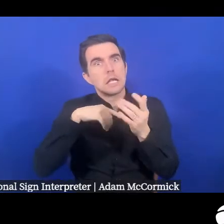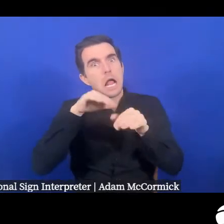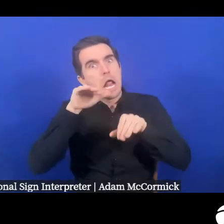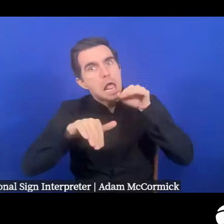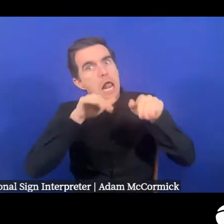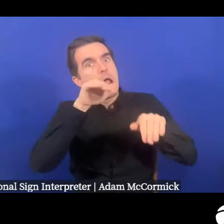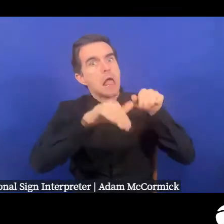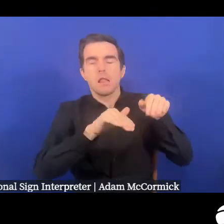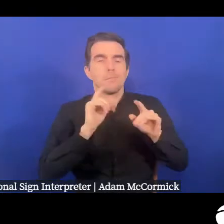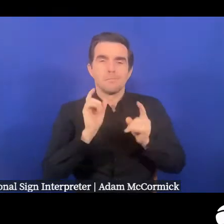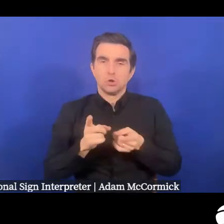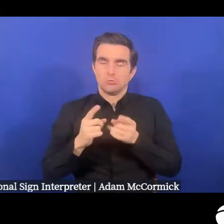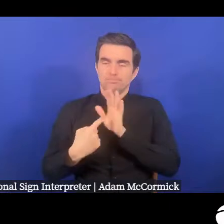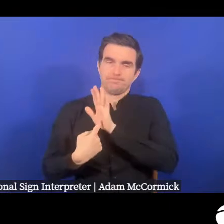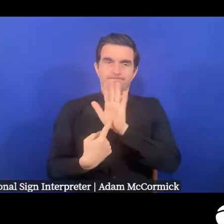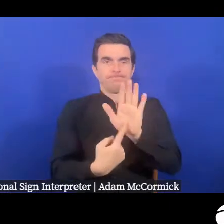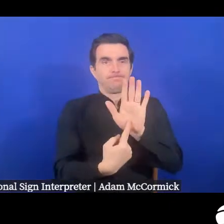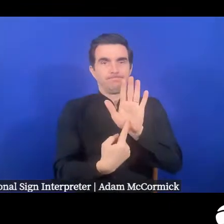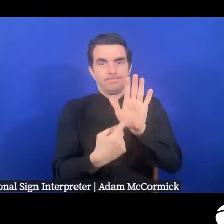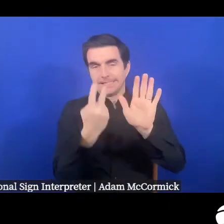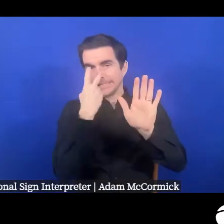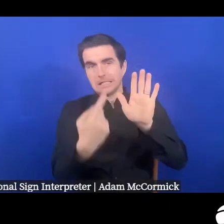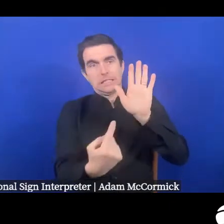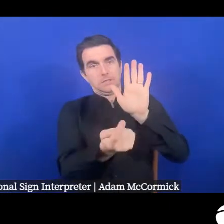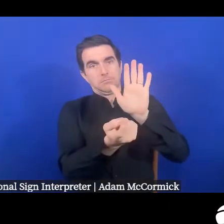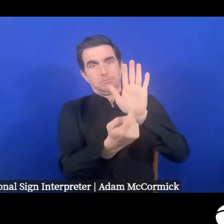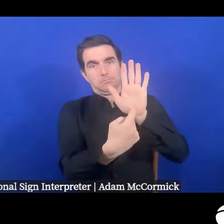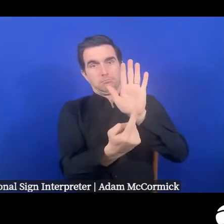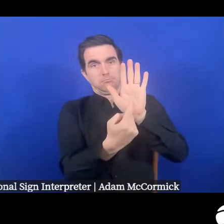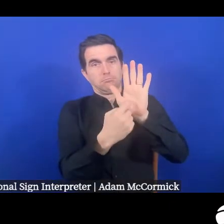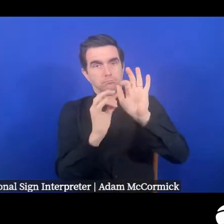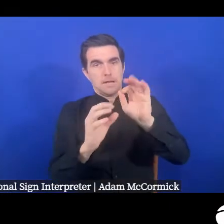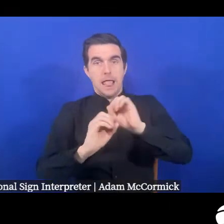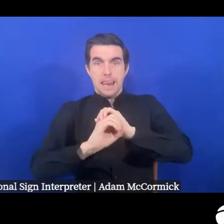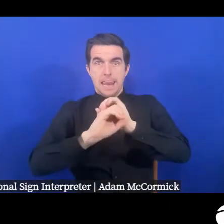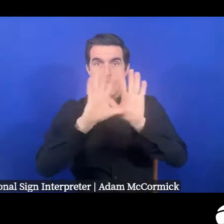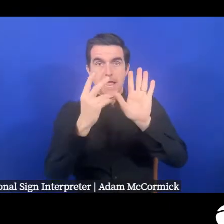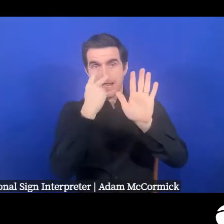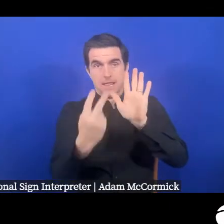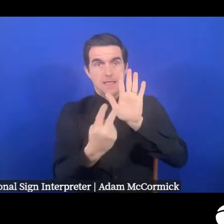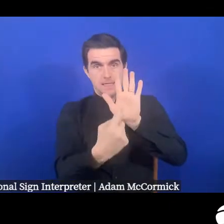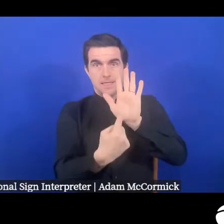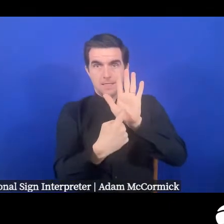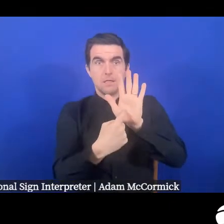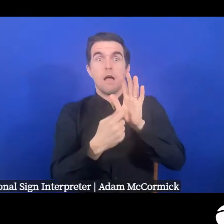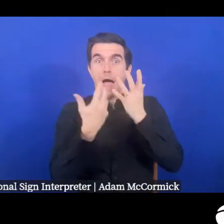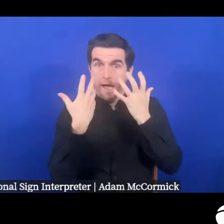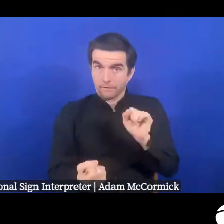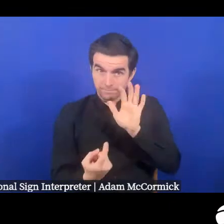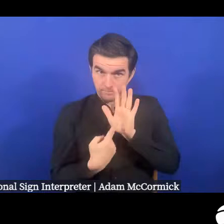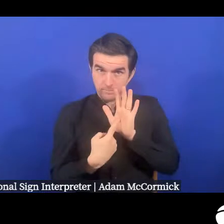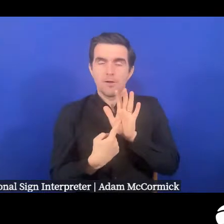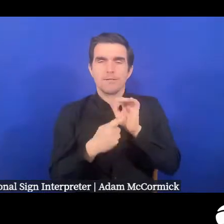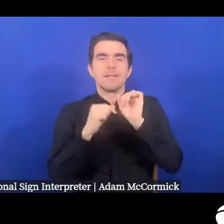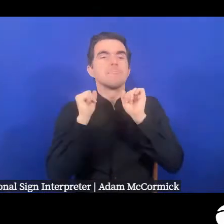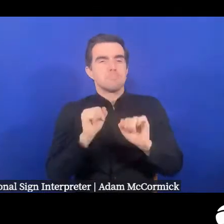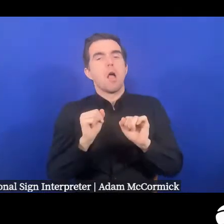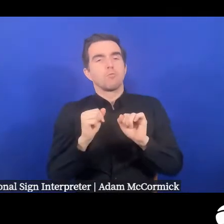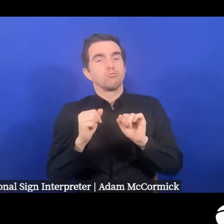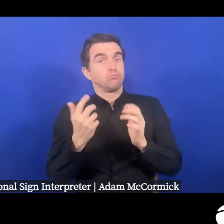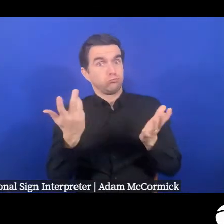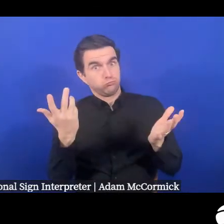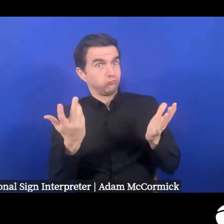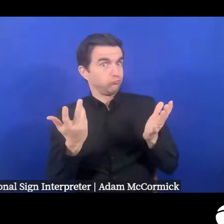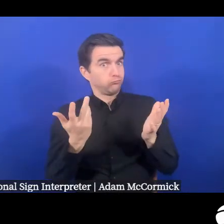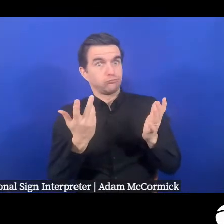you give them the opportunity and space of being a leader, of leading a sector, of leading, and for